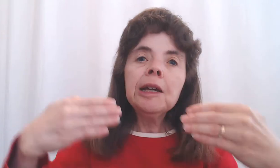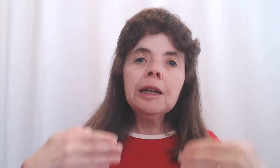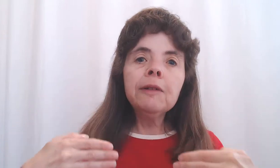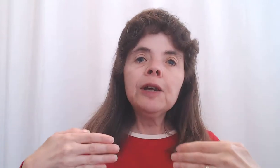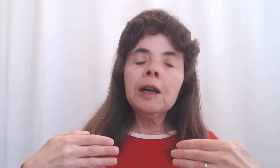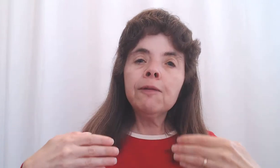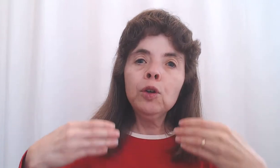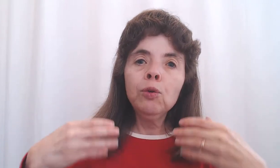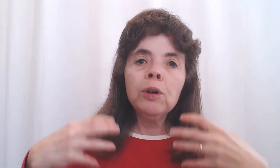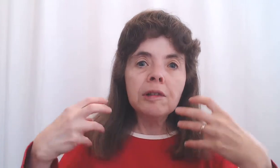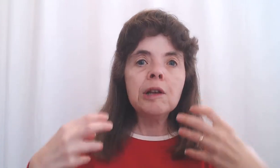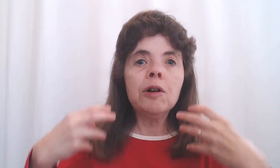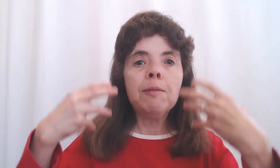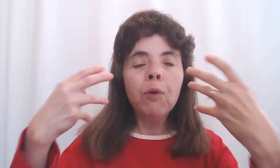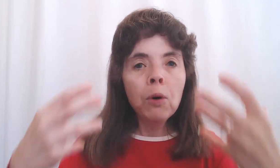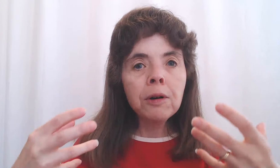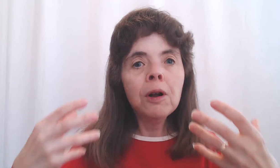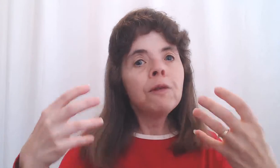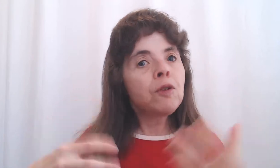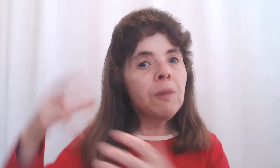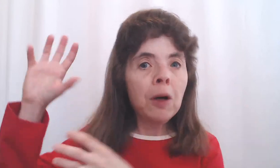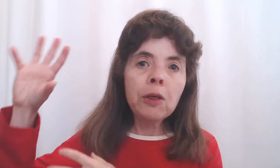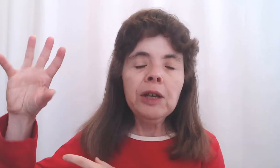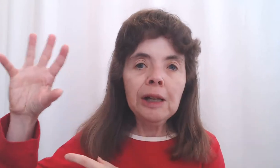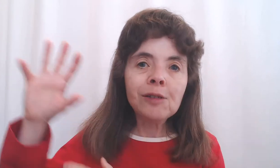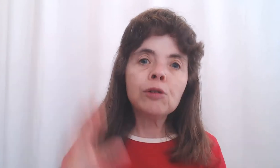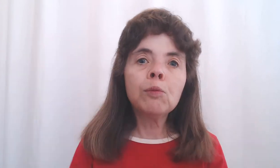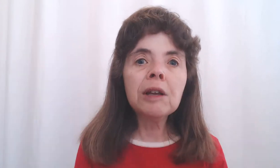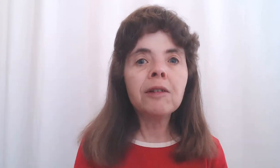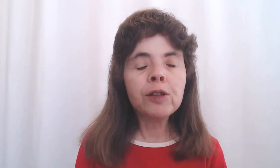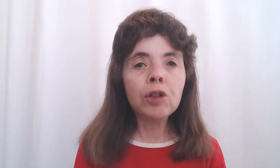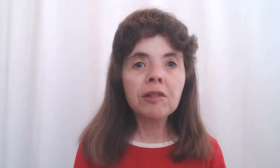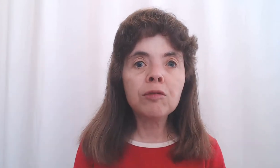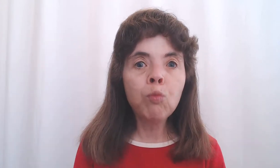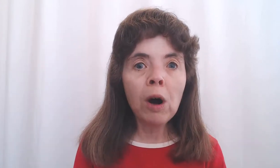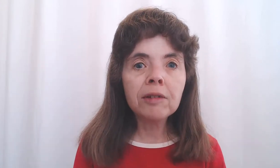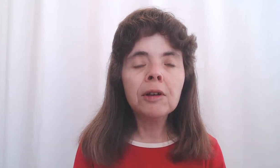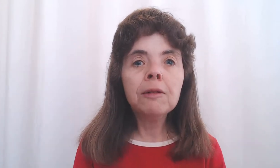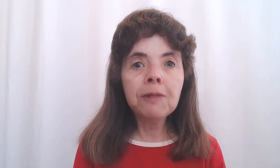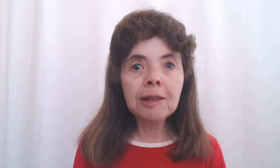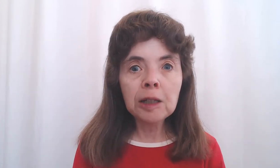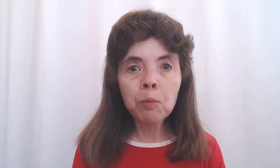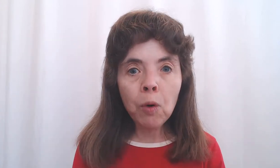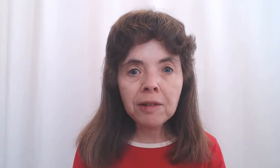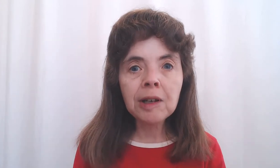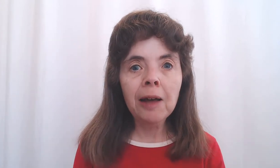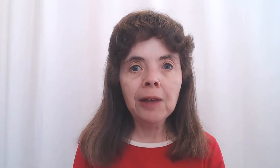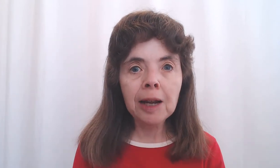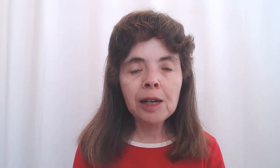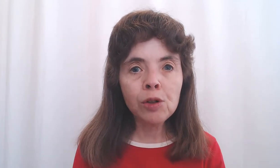even if you consider it important for some other theological reason that Jesus was physically present on that occasion.